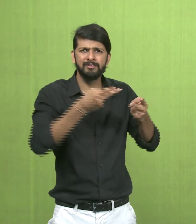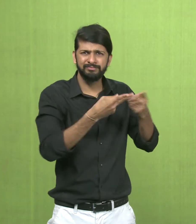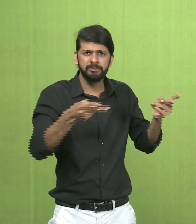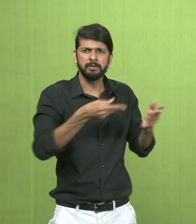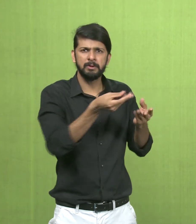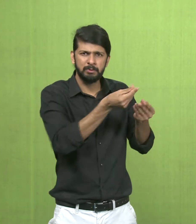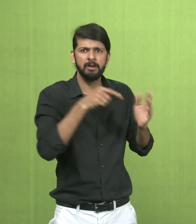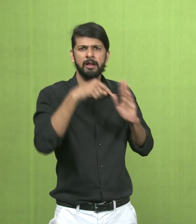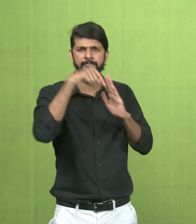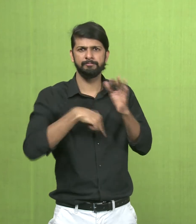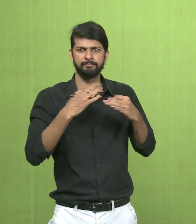Dry colors and powder colors.